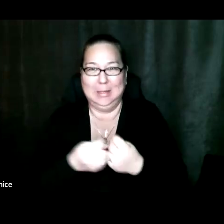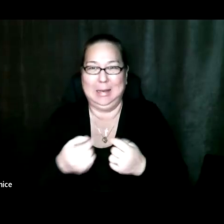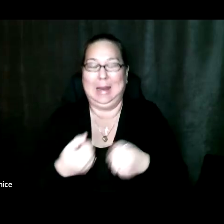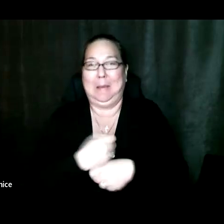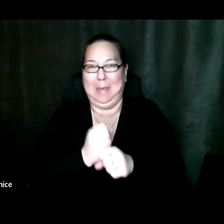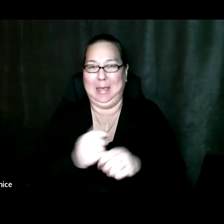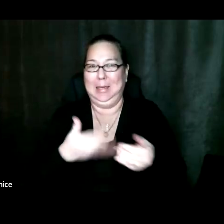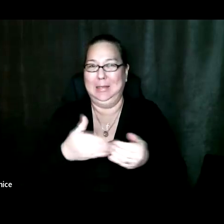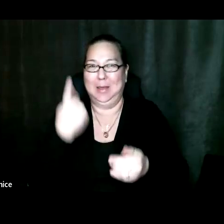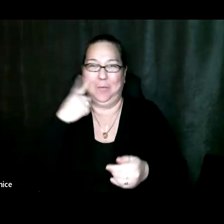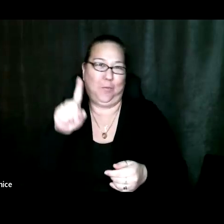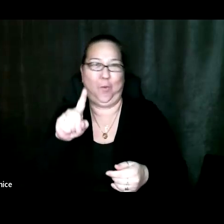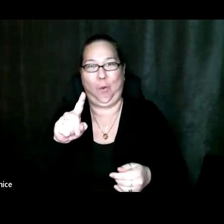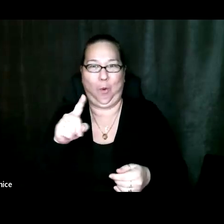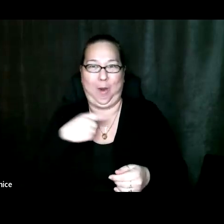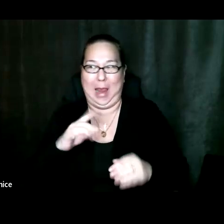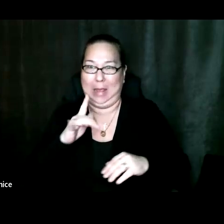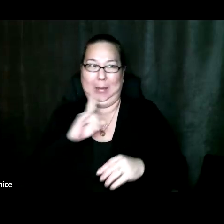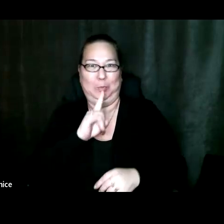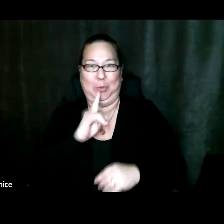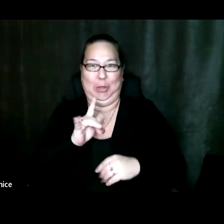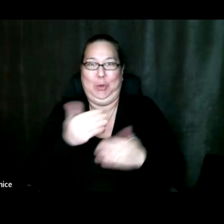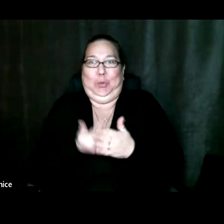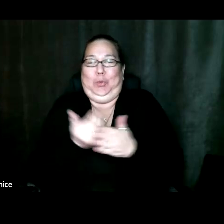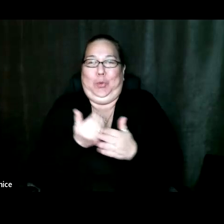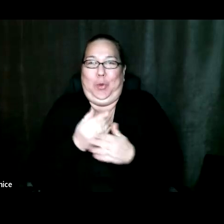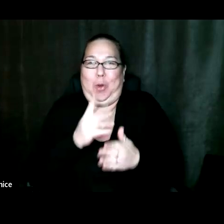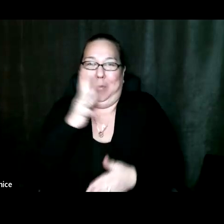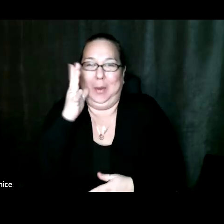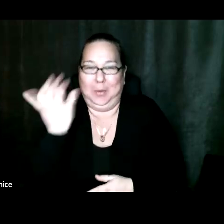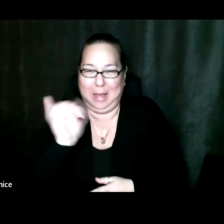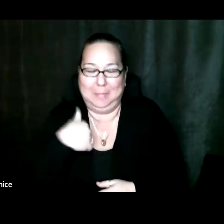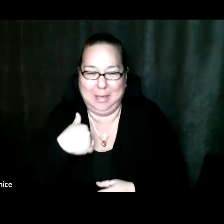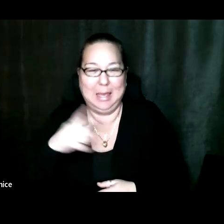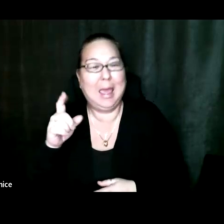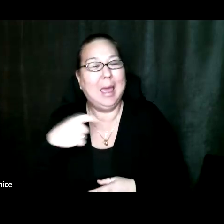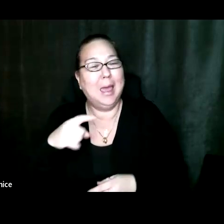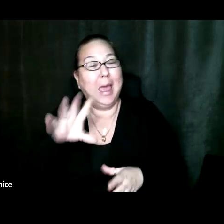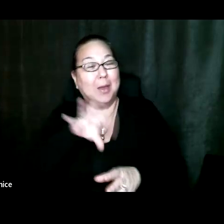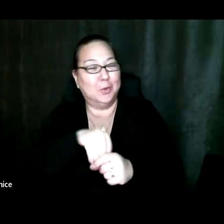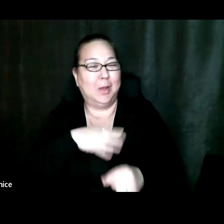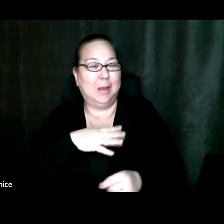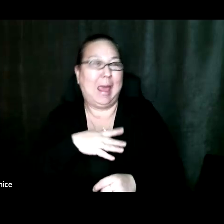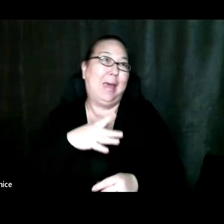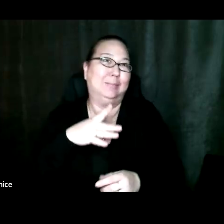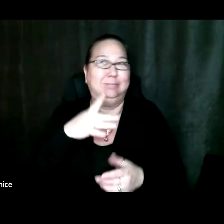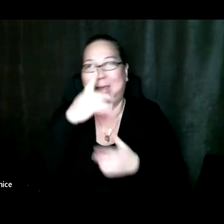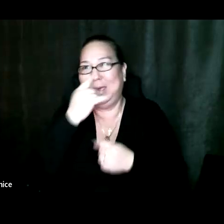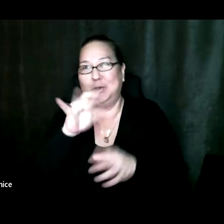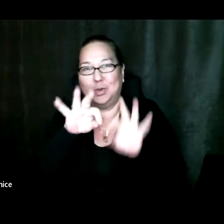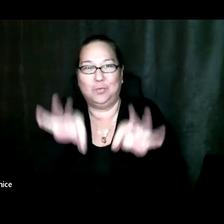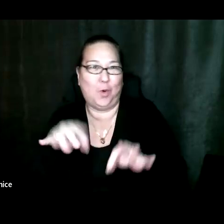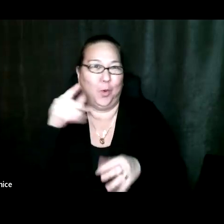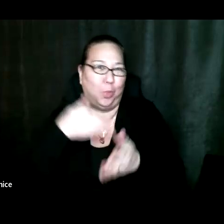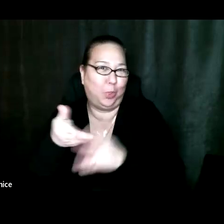prospective parent like me, such as having the Google interest form, which I had to fill out a couple times because I have a lot of schools on my list. So I can get regular